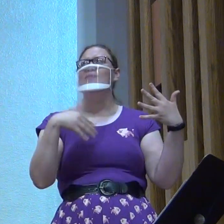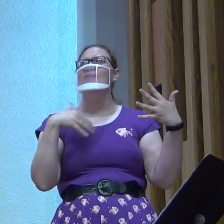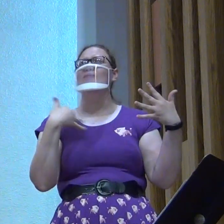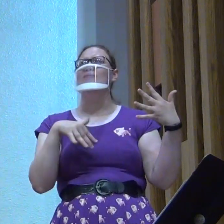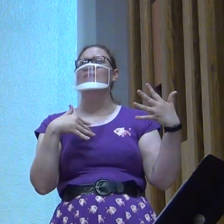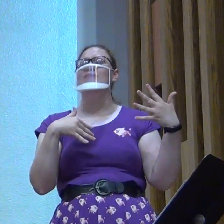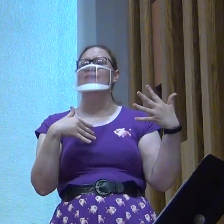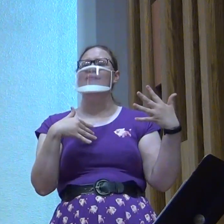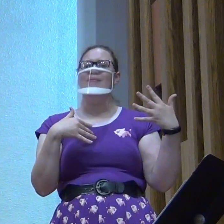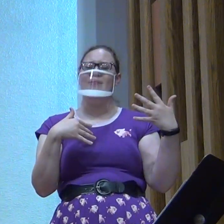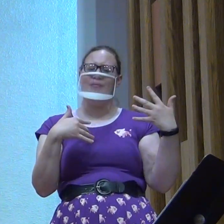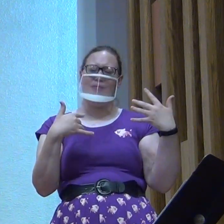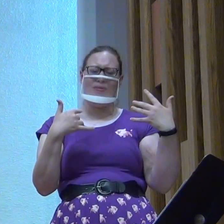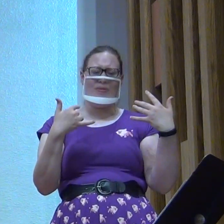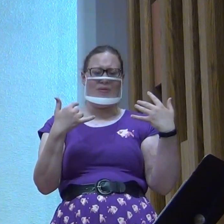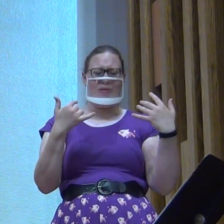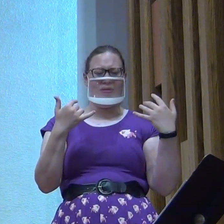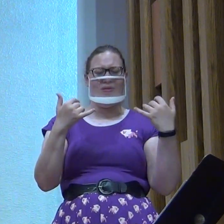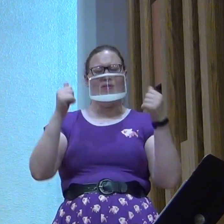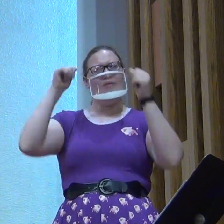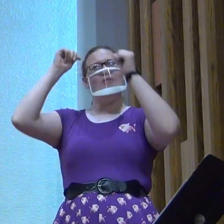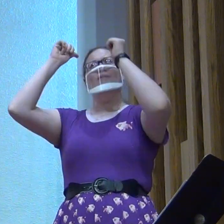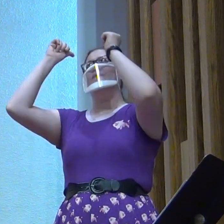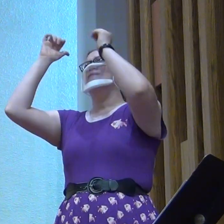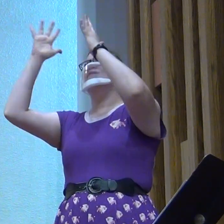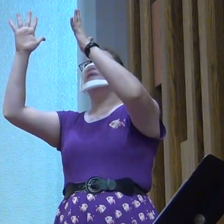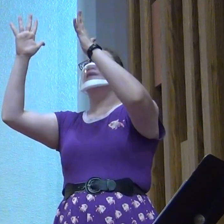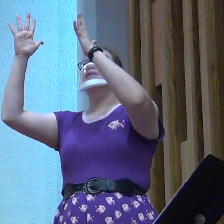Father, we're so grateful